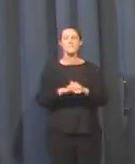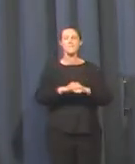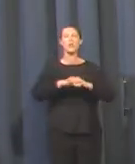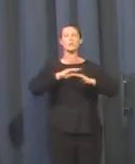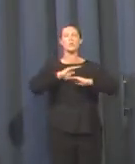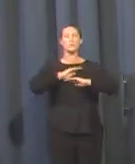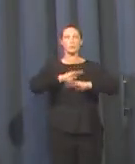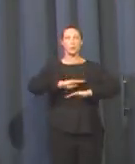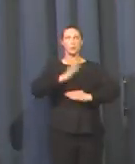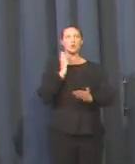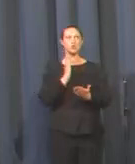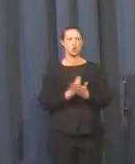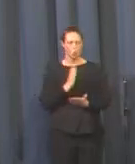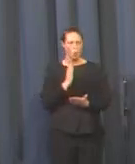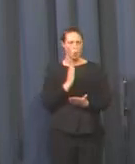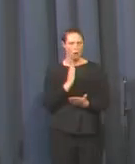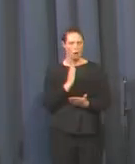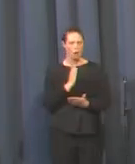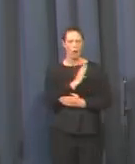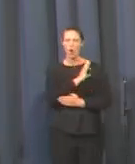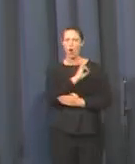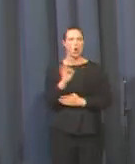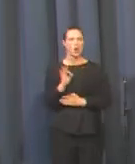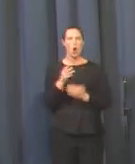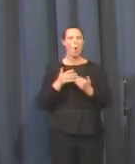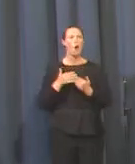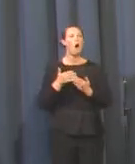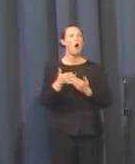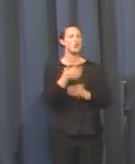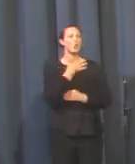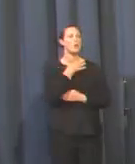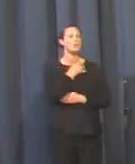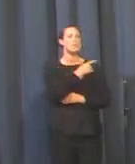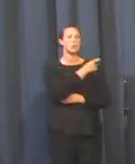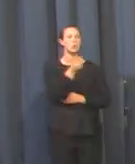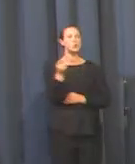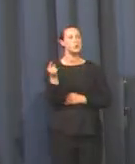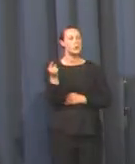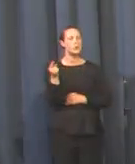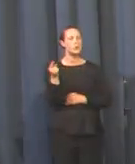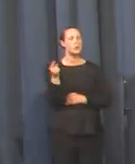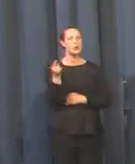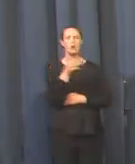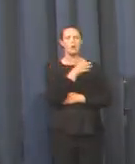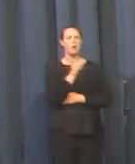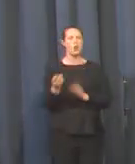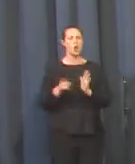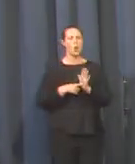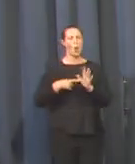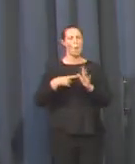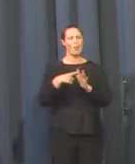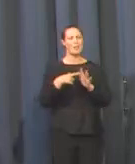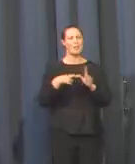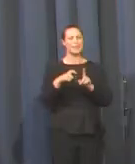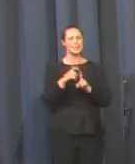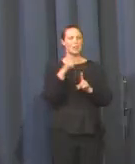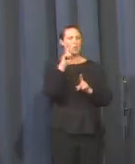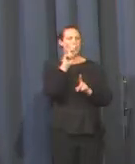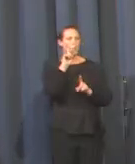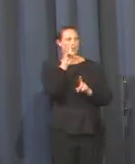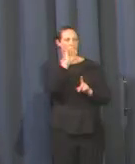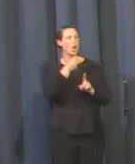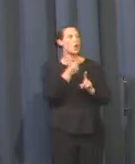assured that there's not going to be any ongoing risk of lead in the water that may impact.